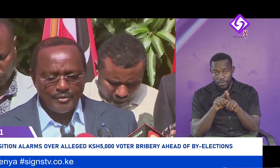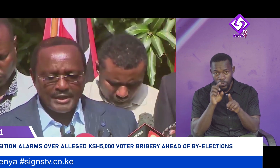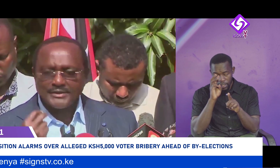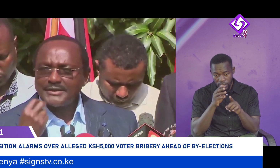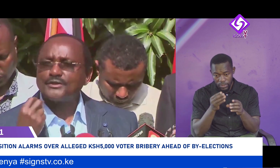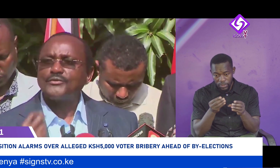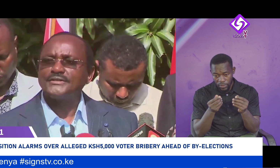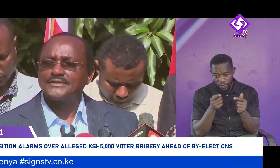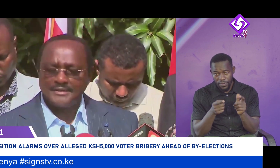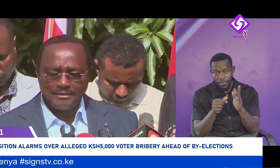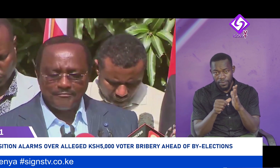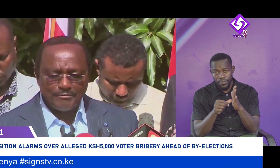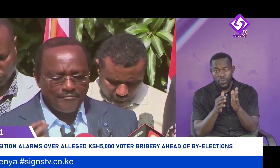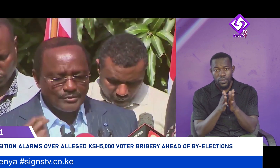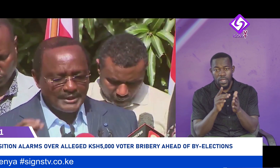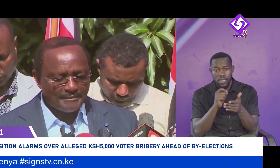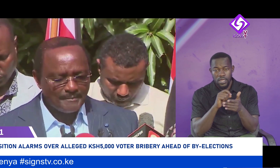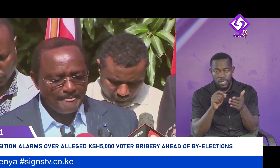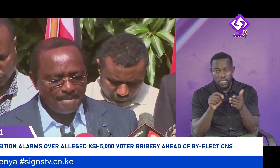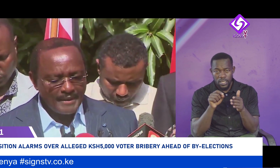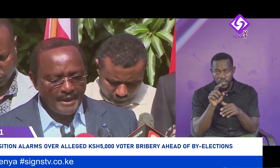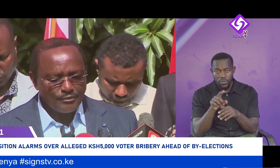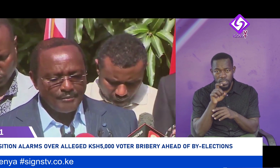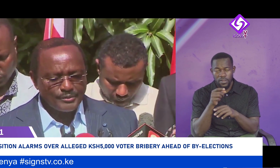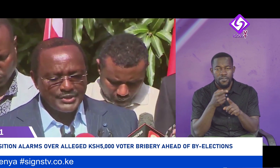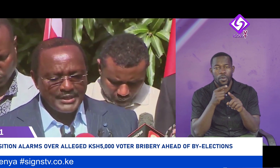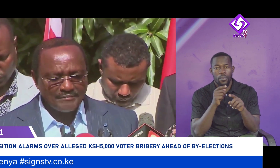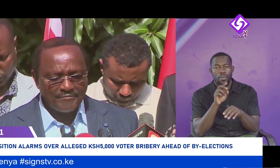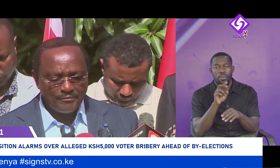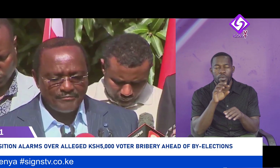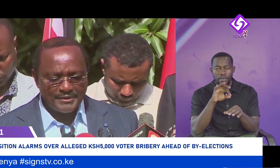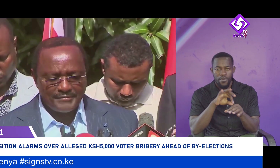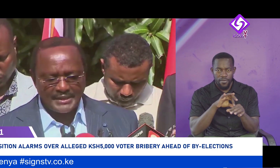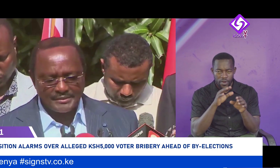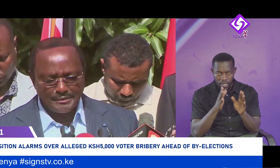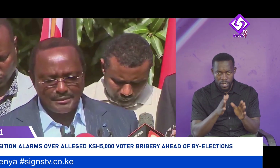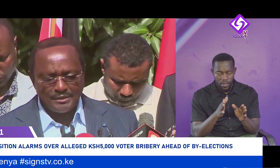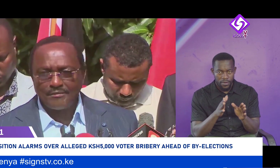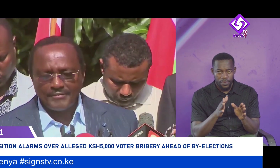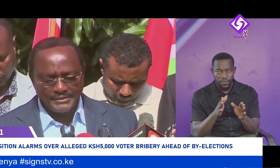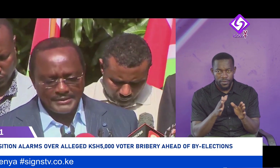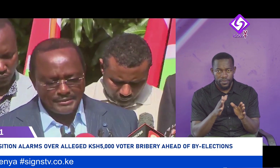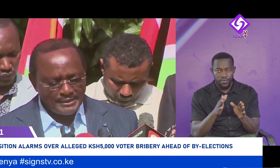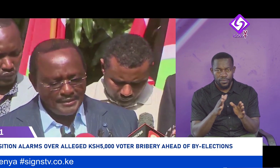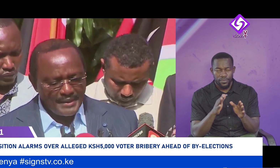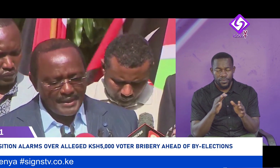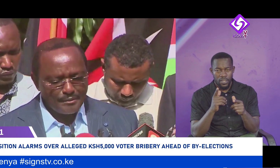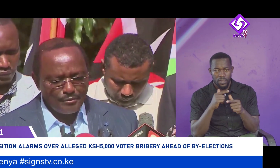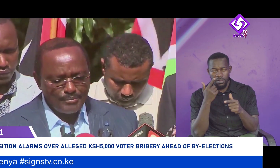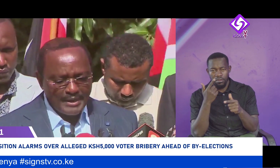a written request from the voter, and only proceed after full verification of residency and